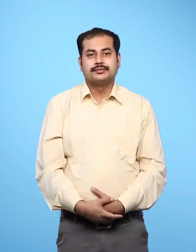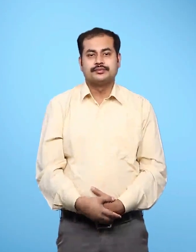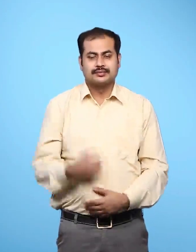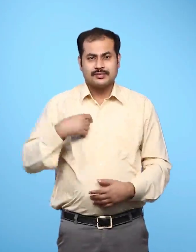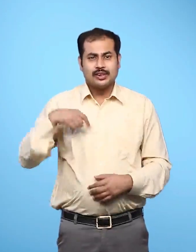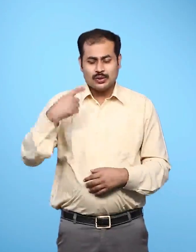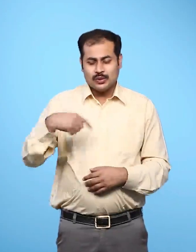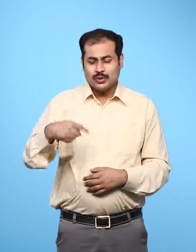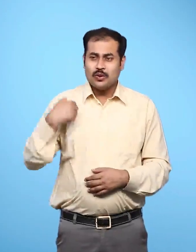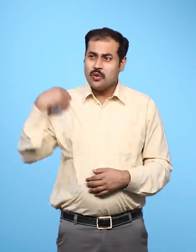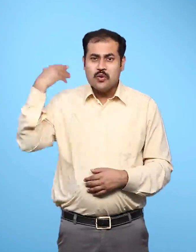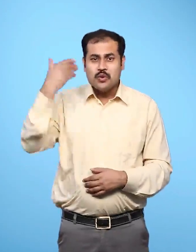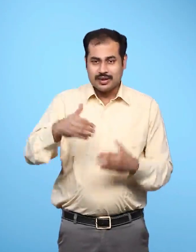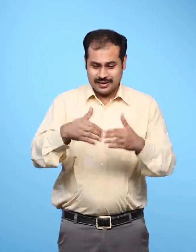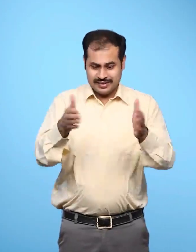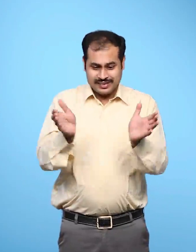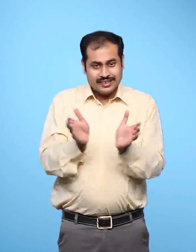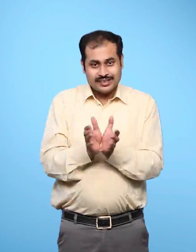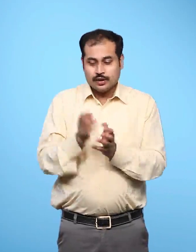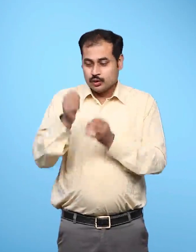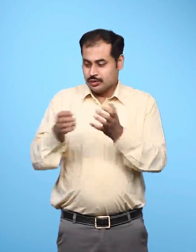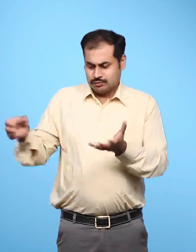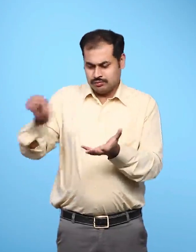Every day, Rani's pot would fill to the top.